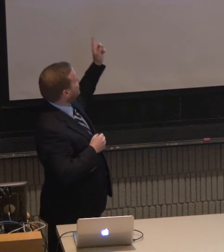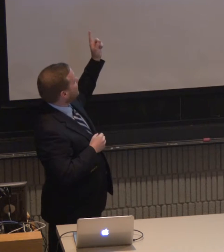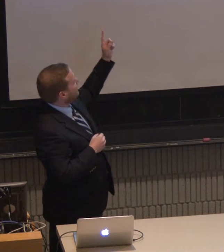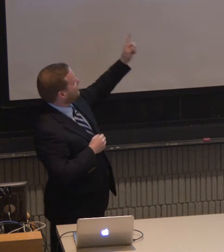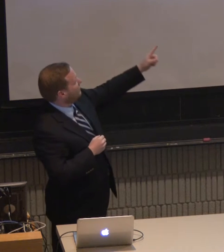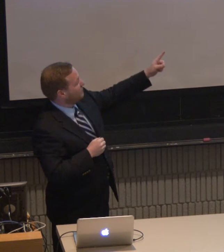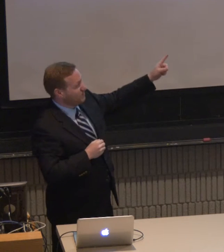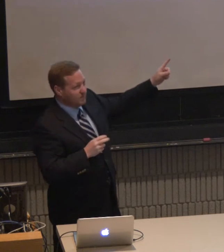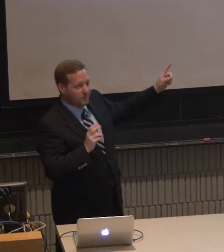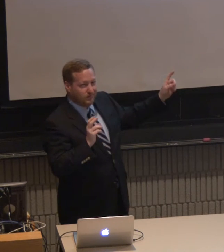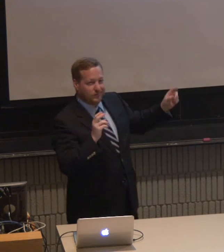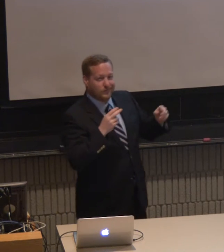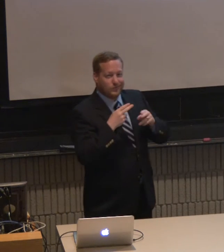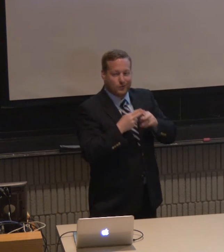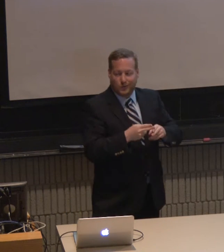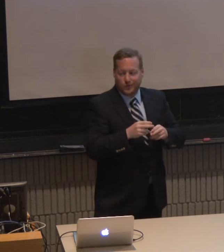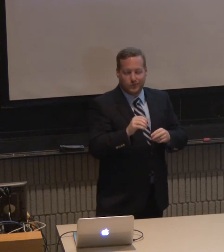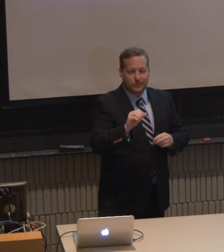more successfully.